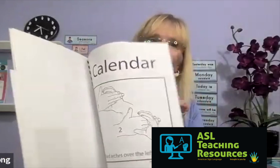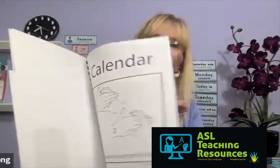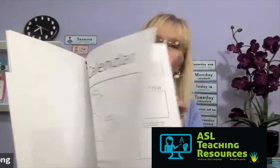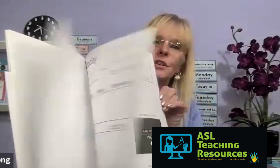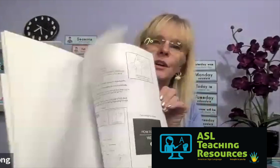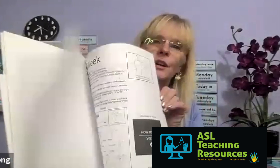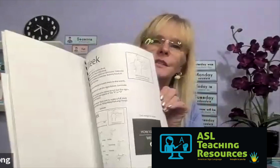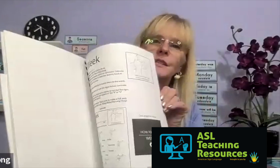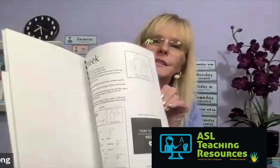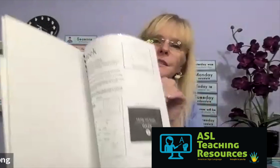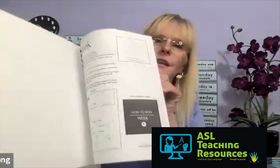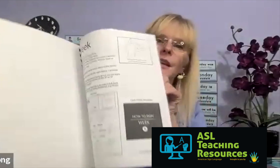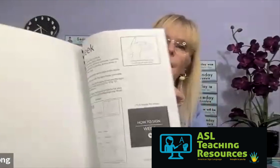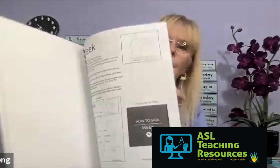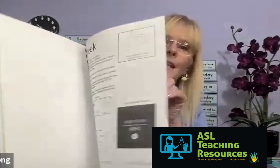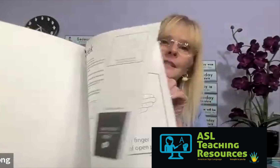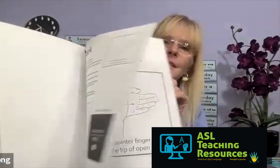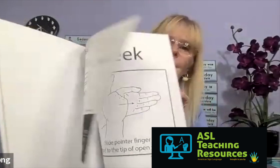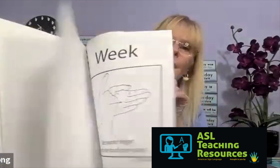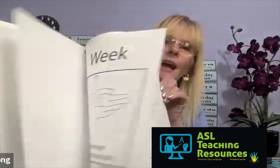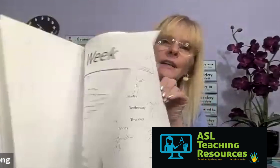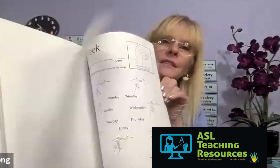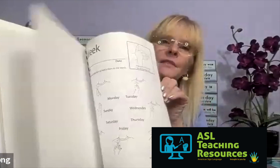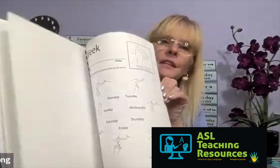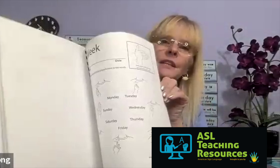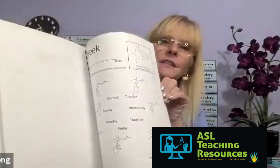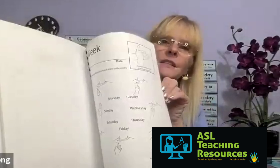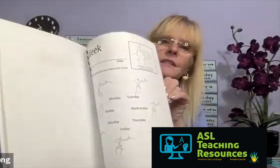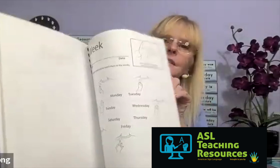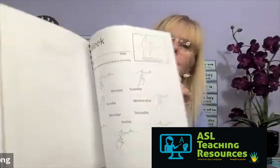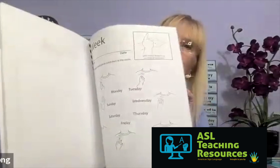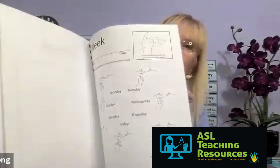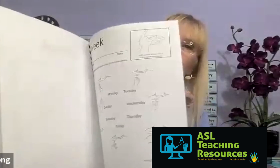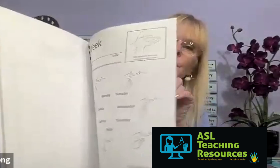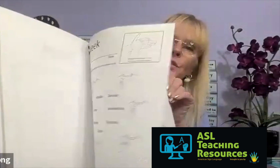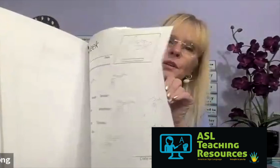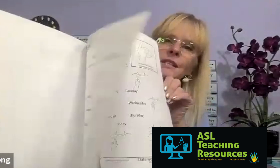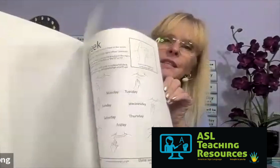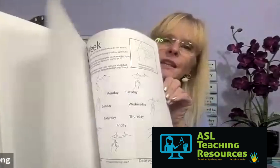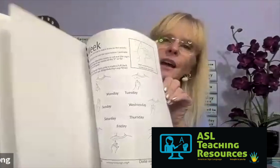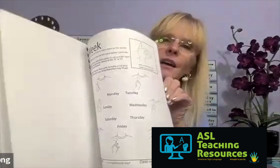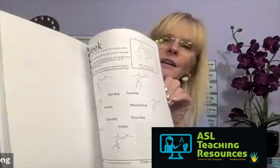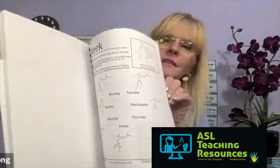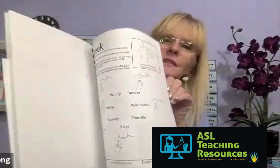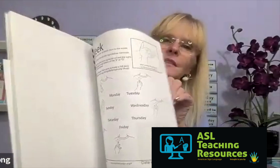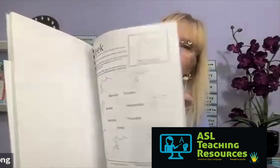wall charts, lesson activities. You can see that.